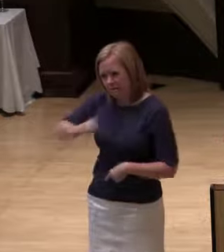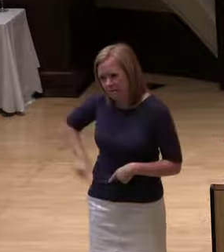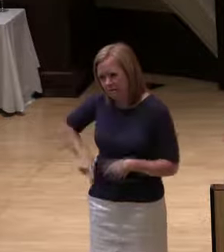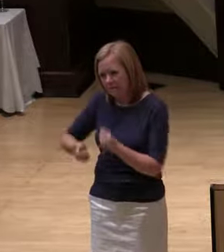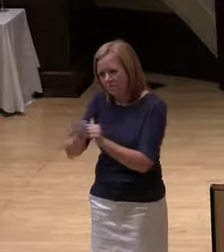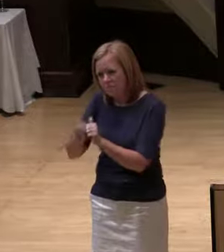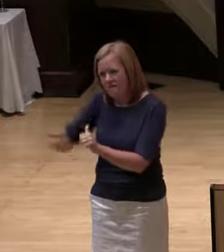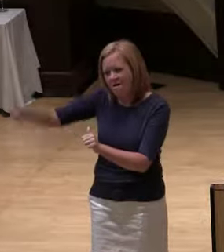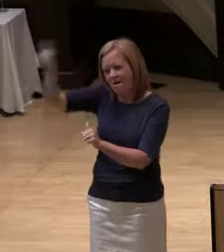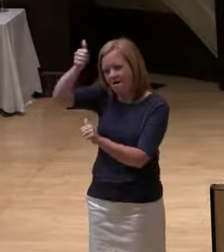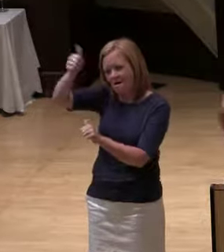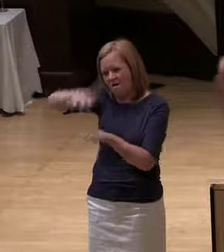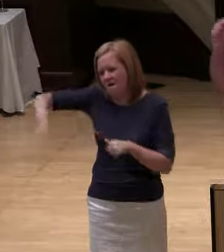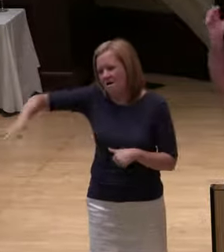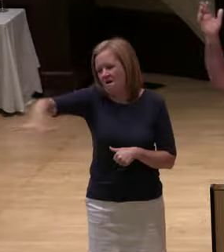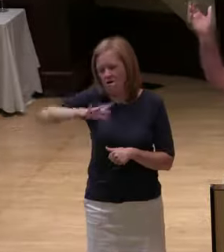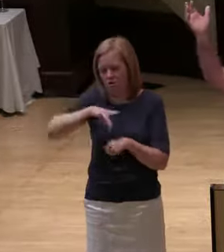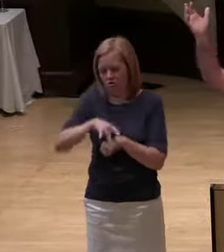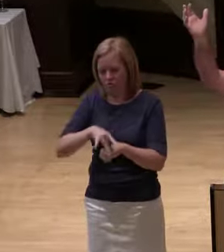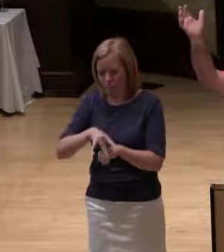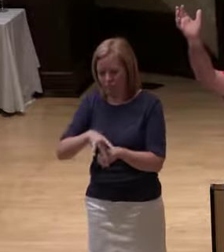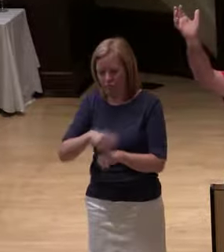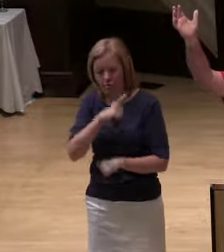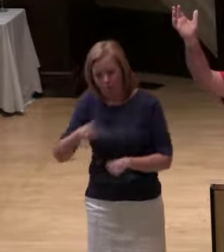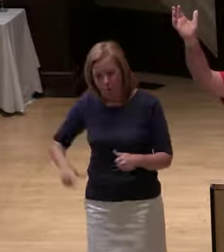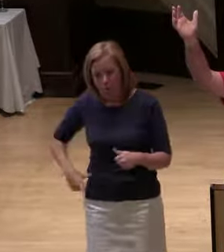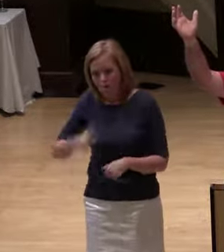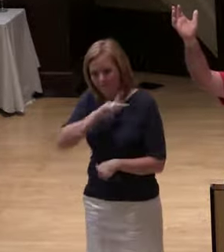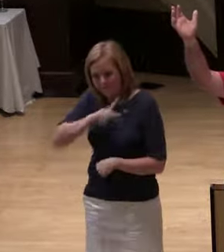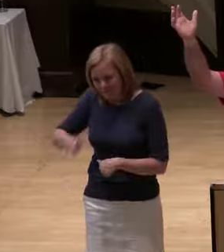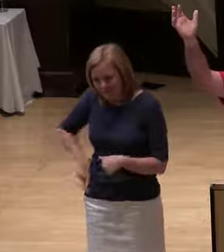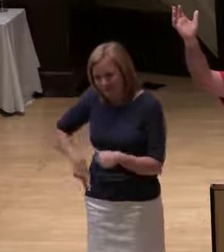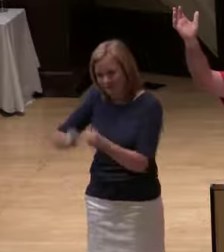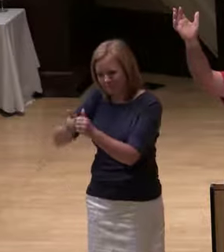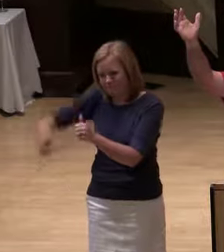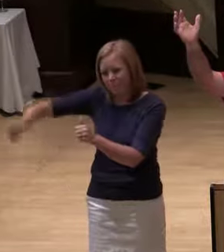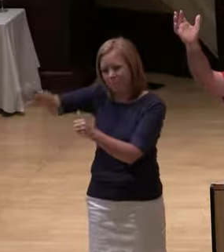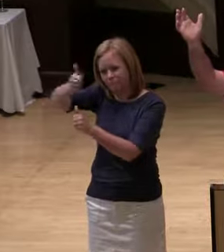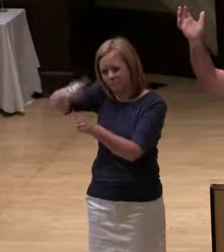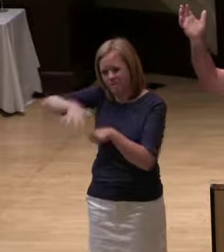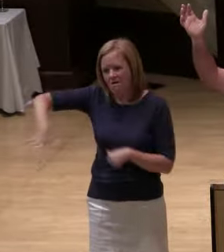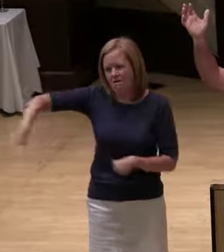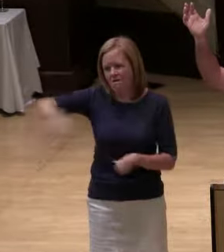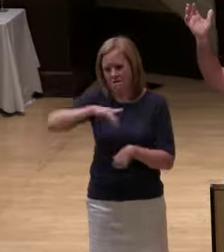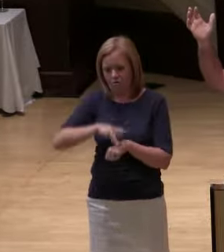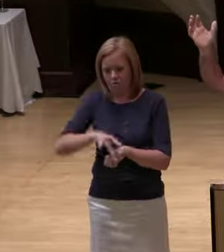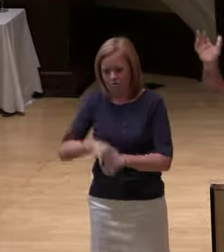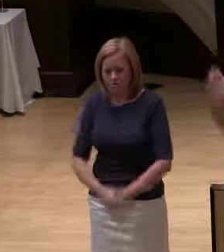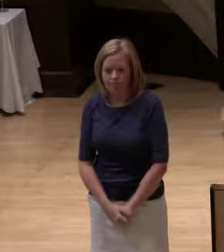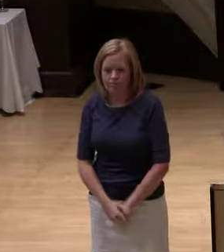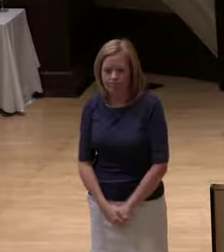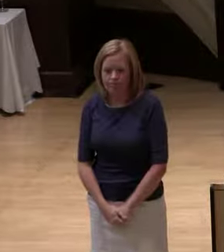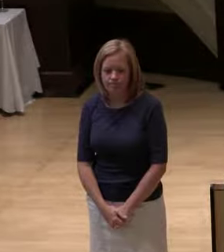High over all the earth. The Lord is King, the Most High over all the